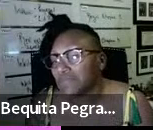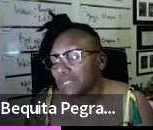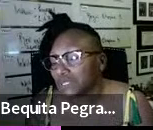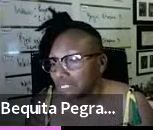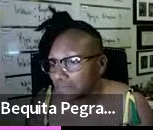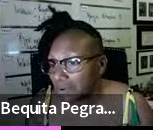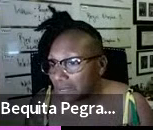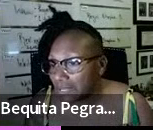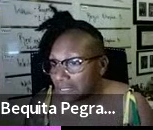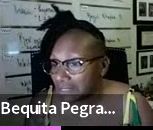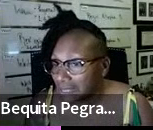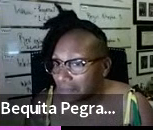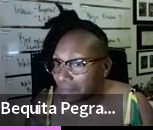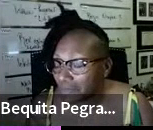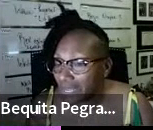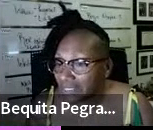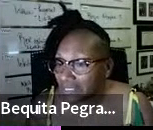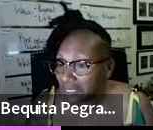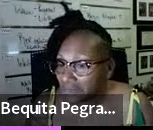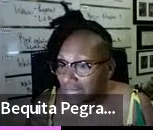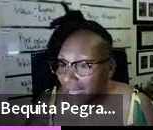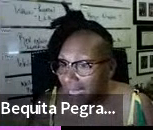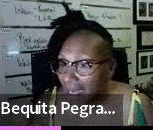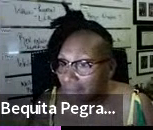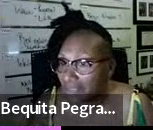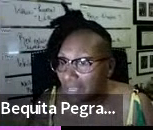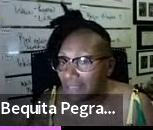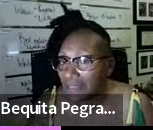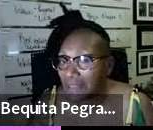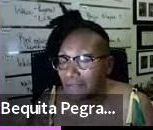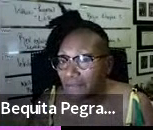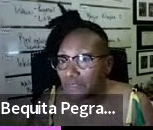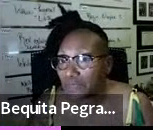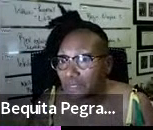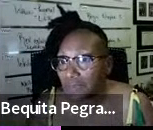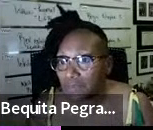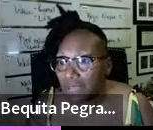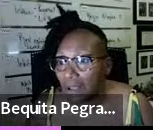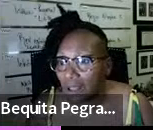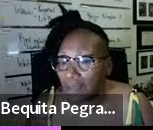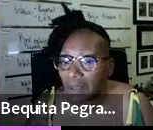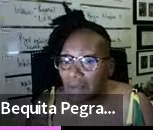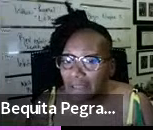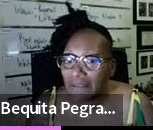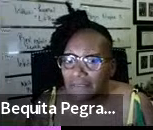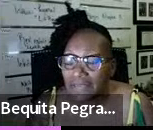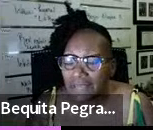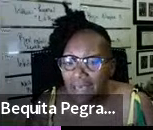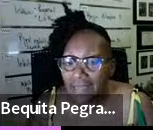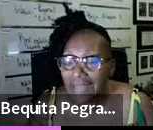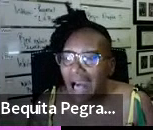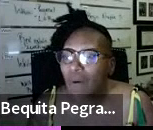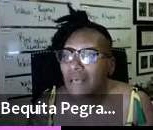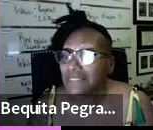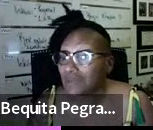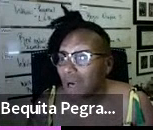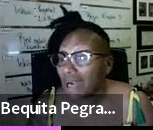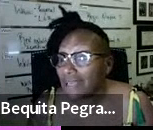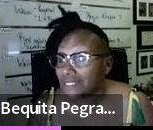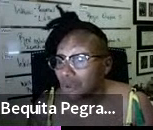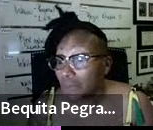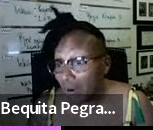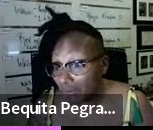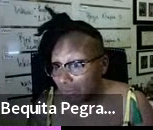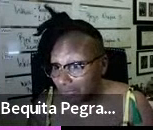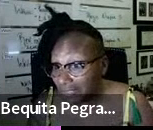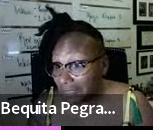encouraged me to be transparent in some relationships that I have. And the first book that we read, All About Love, now I see why